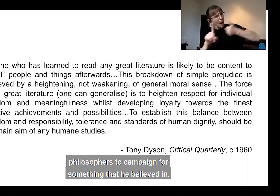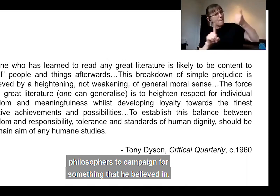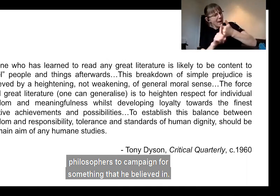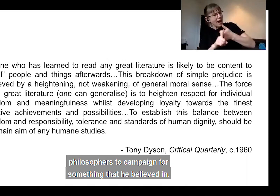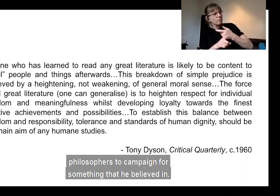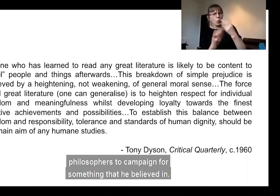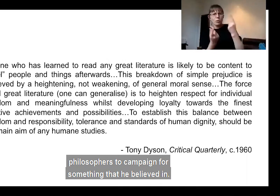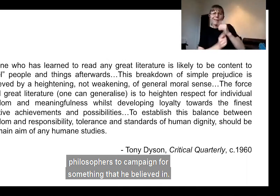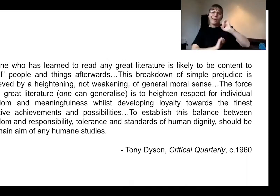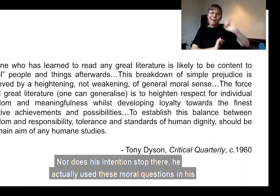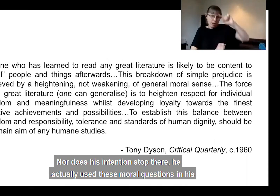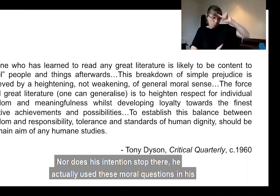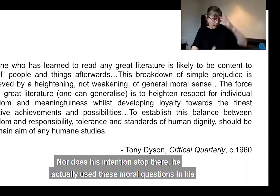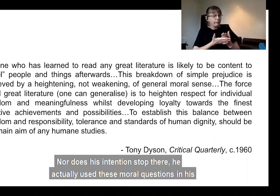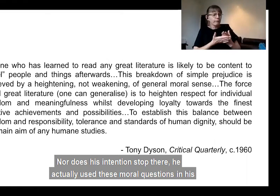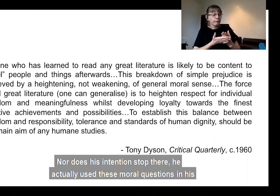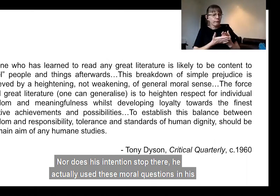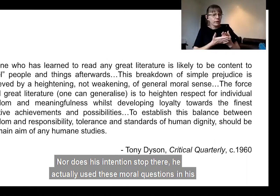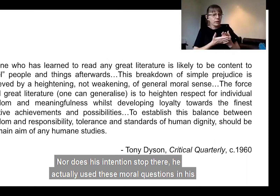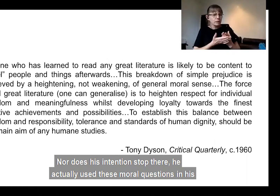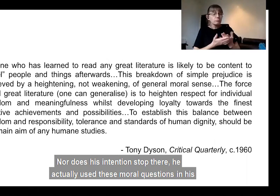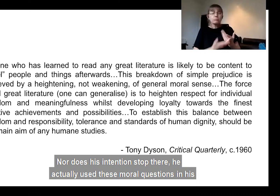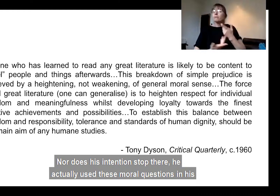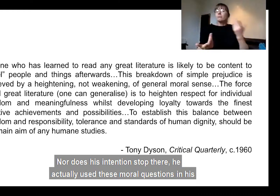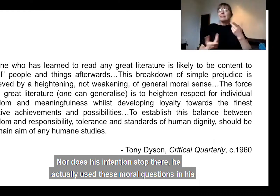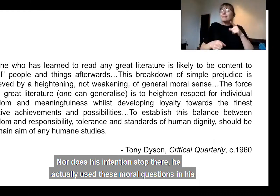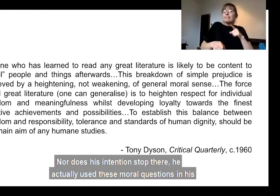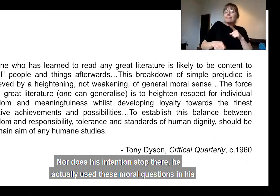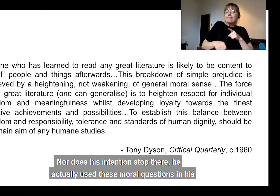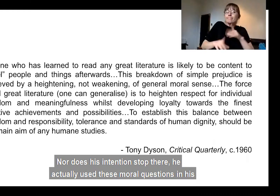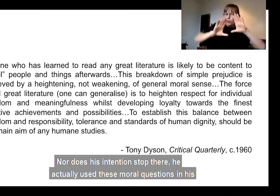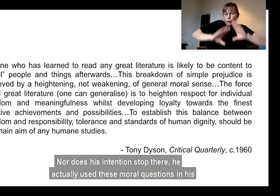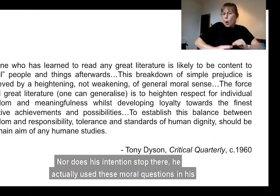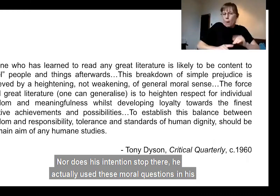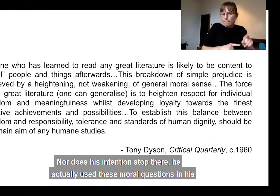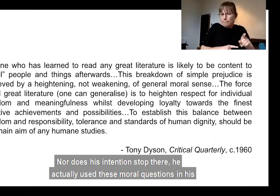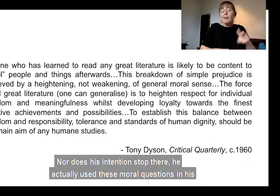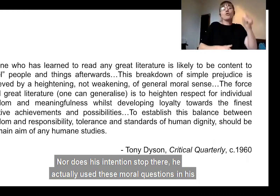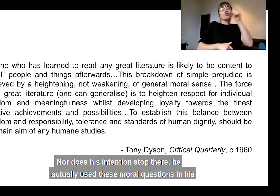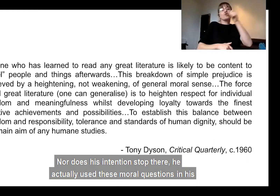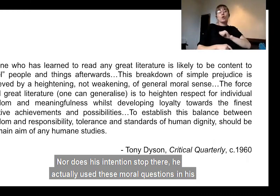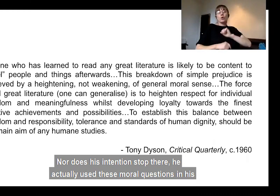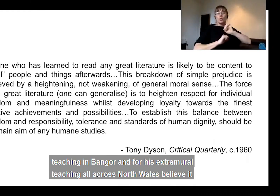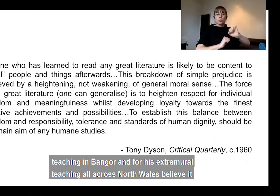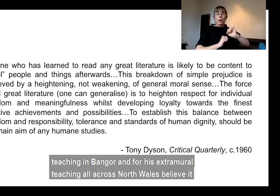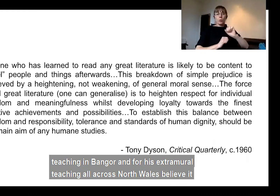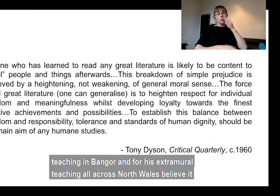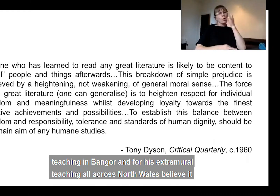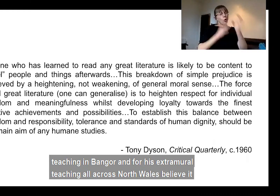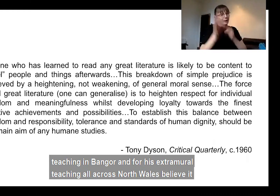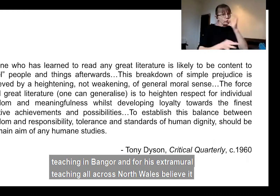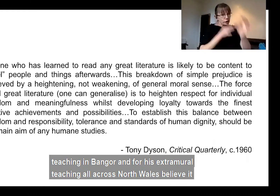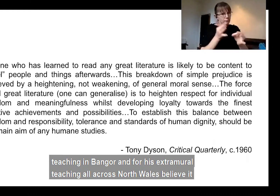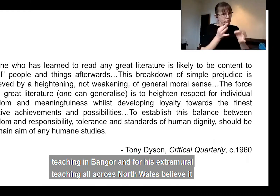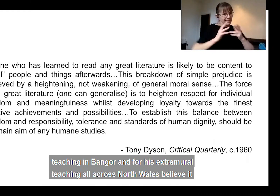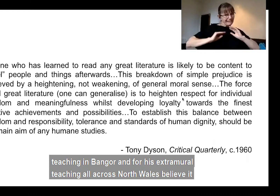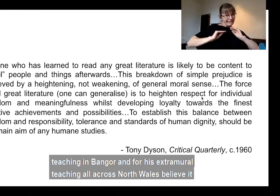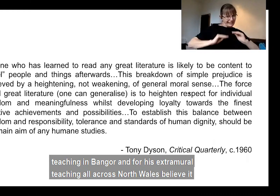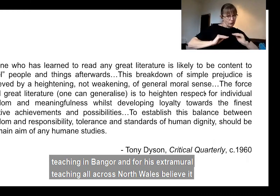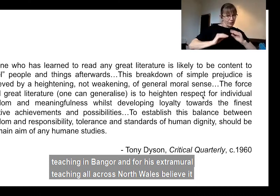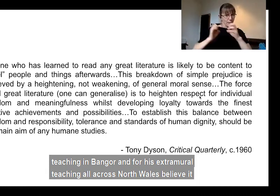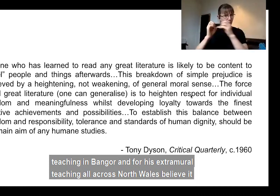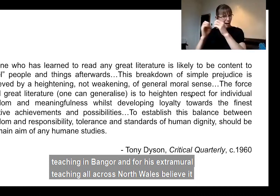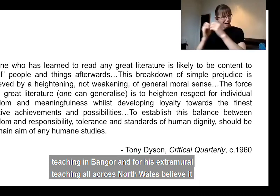he believed in. Nor does his intention stop there. He actually used these moral questions in his teaching in